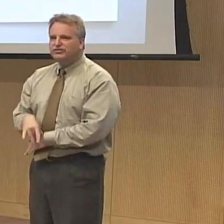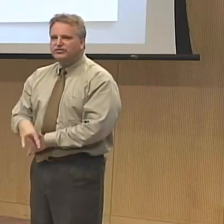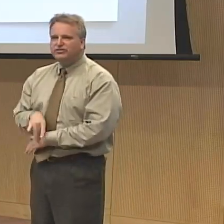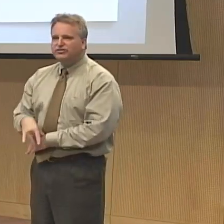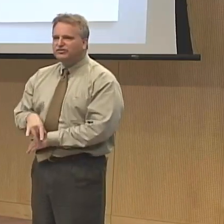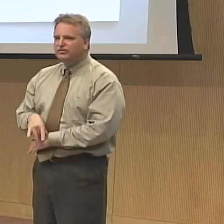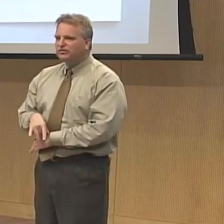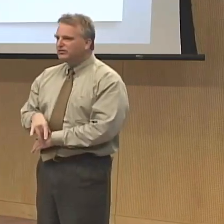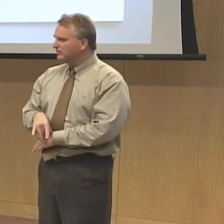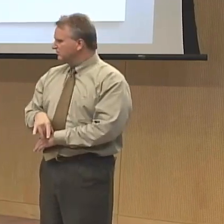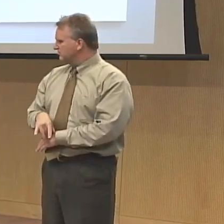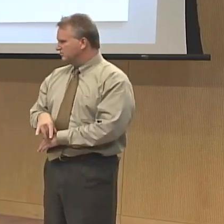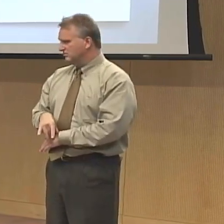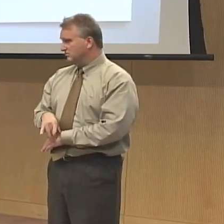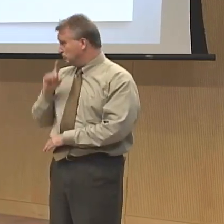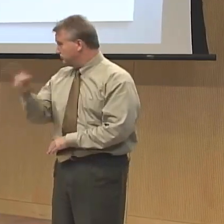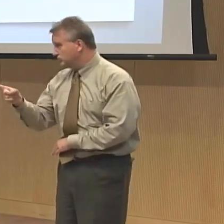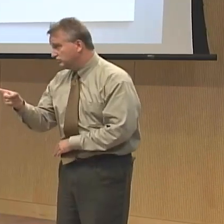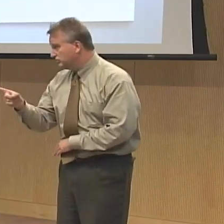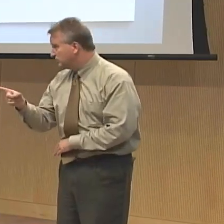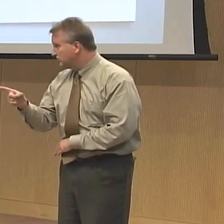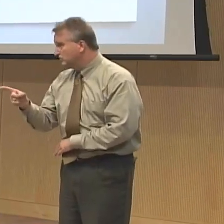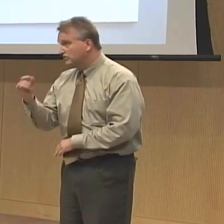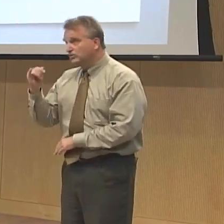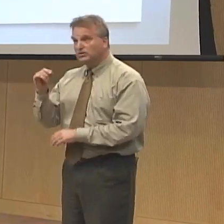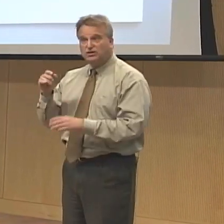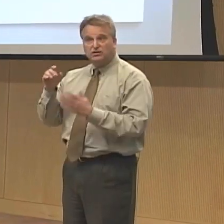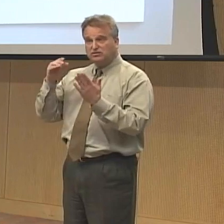earth. It's so true.